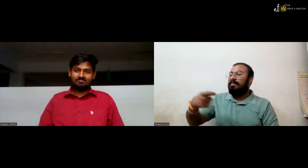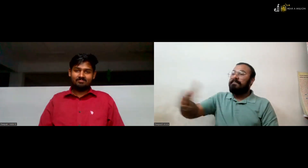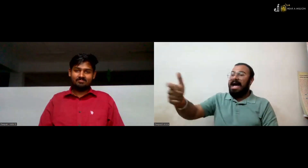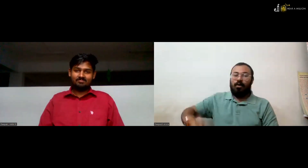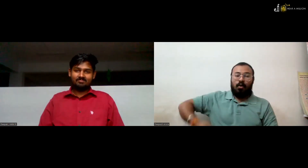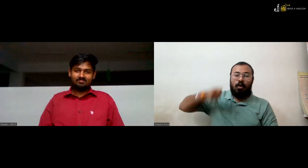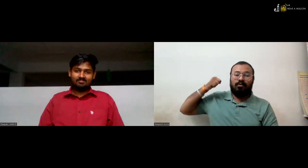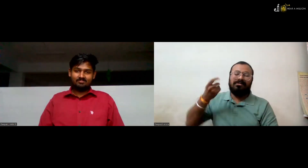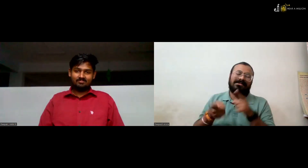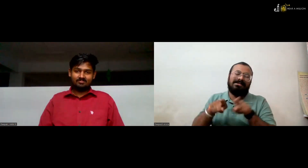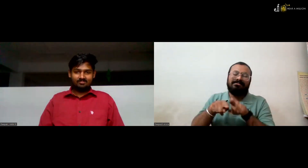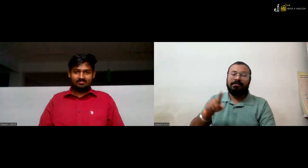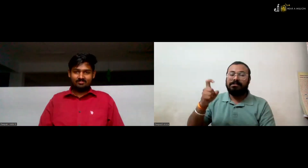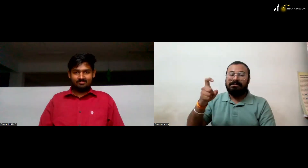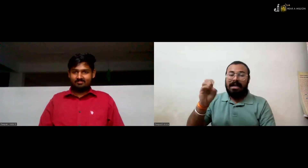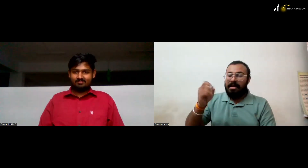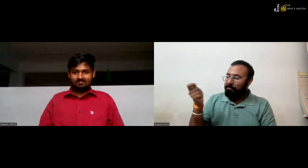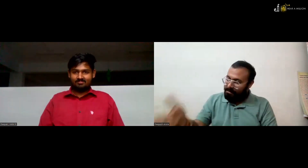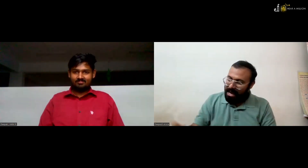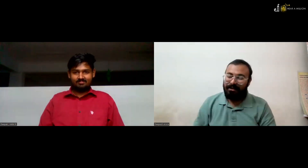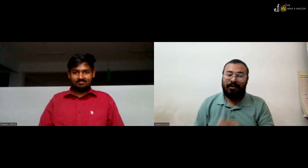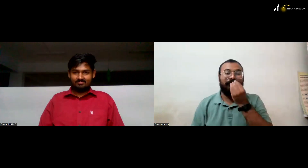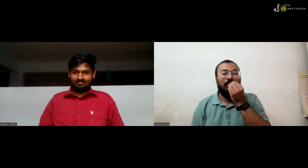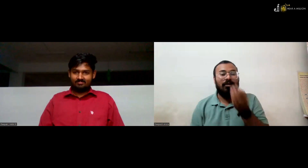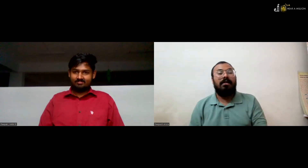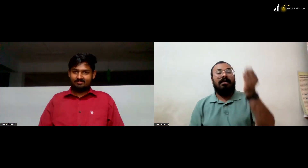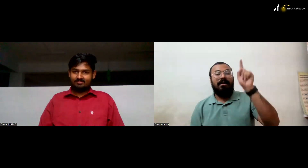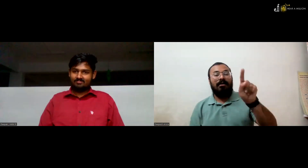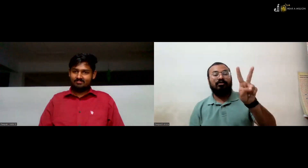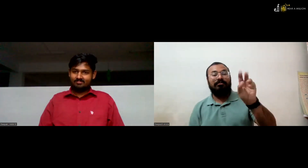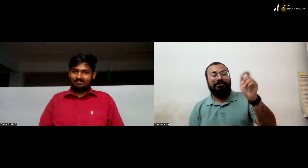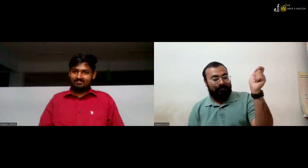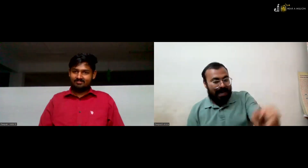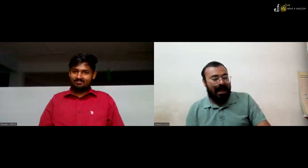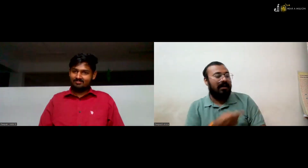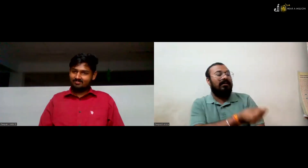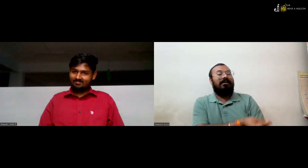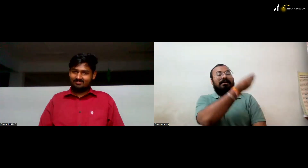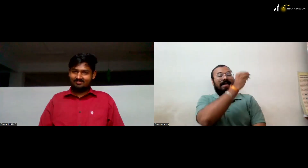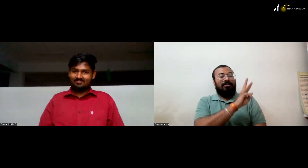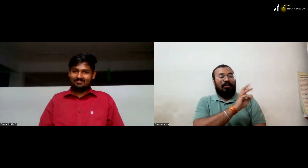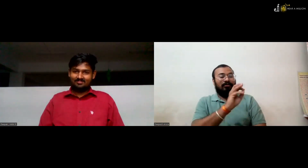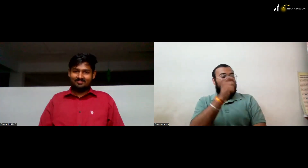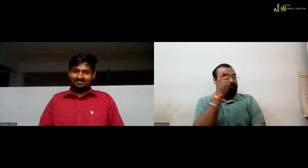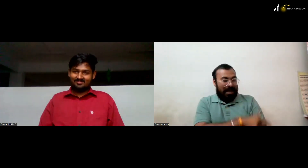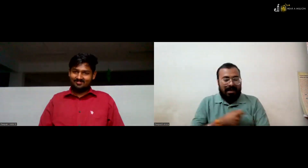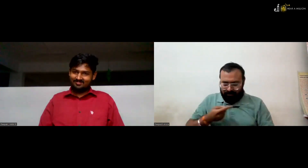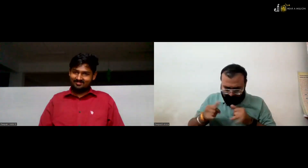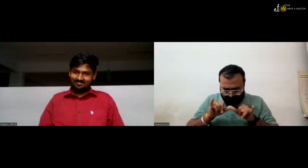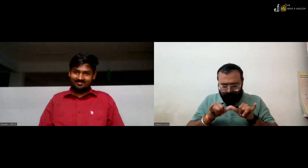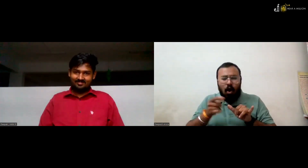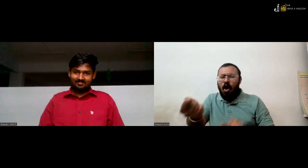If there would be one person paying at one place and then other person paid 70, and for food one other person paid